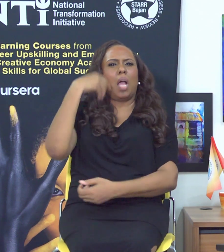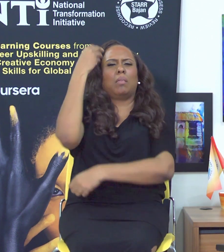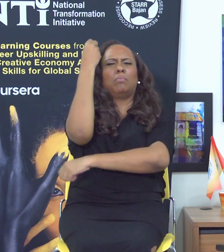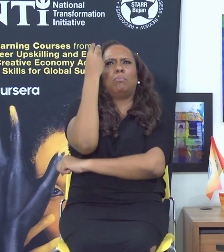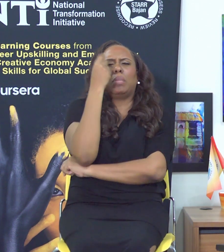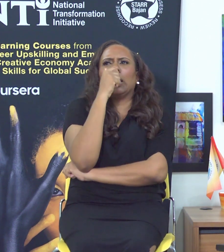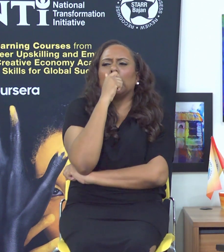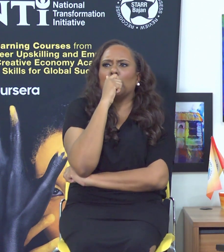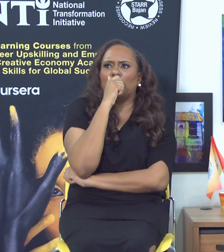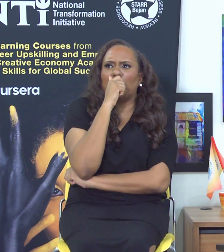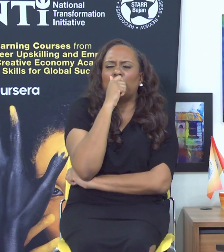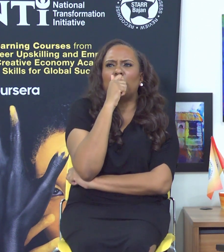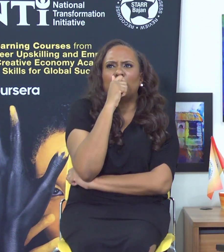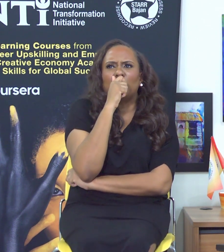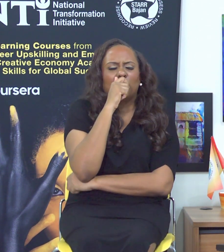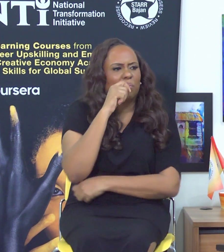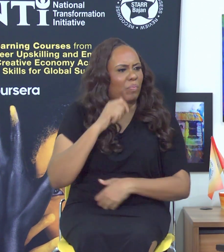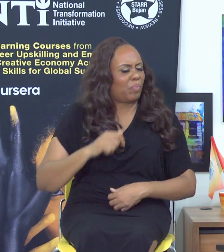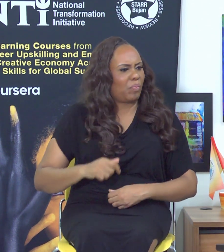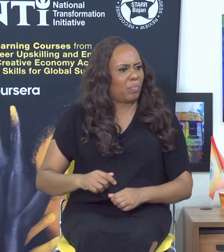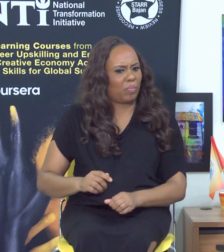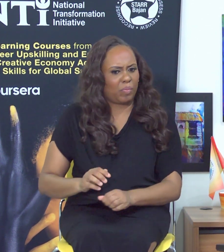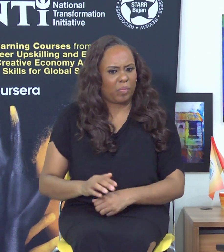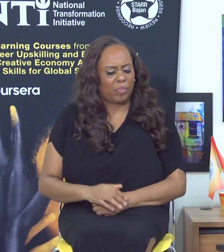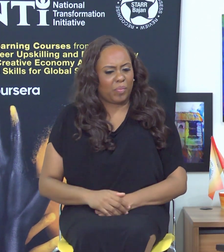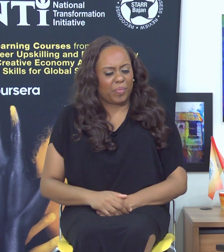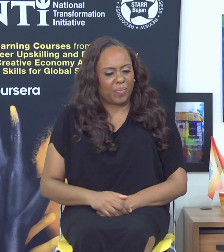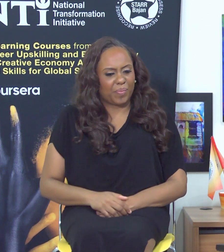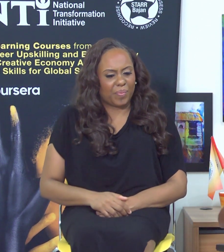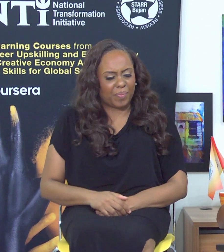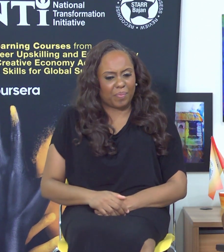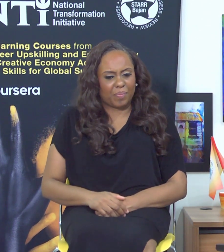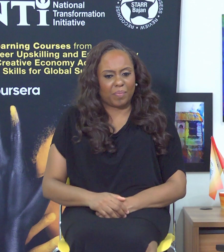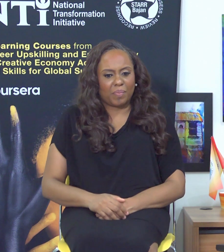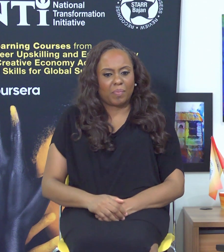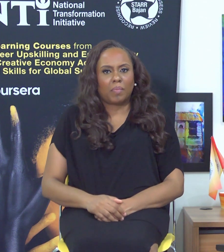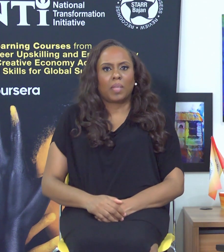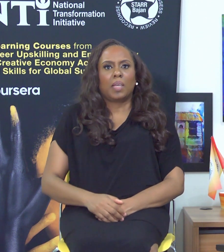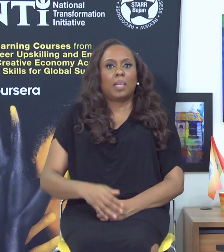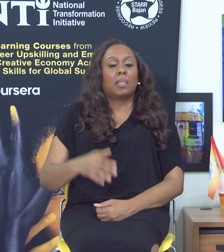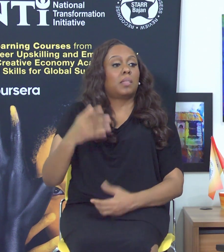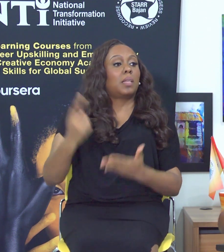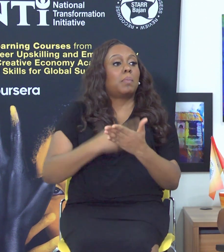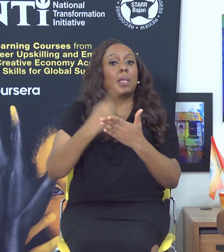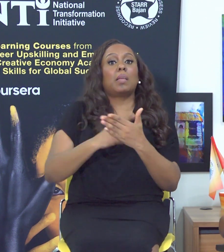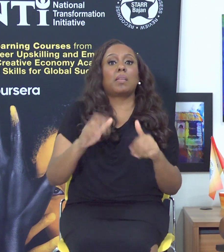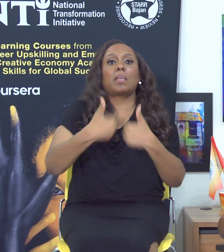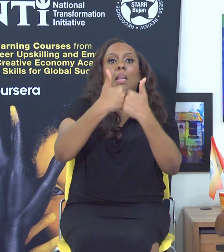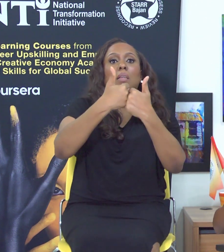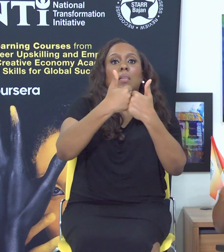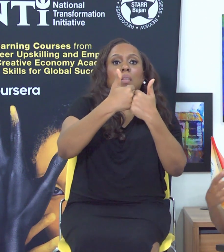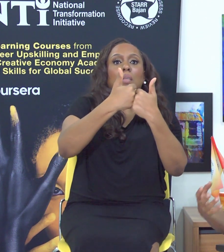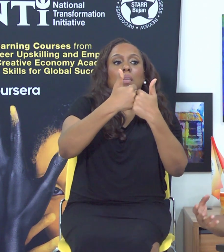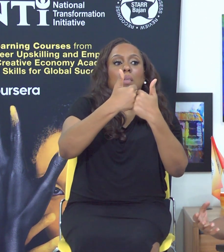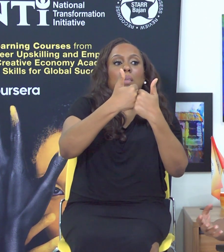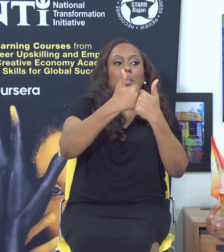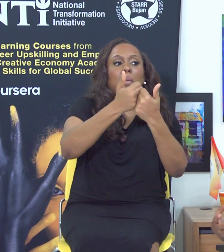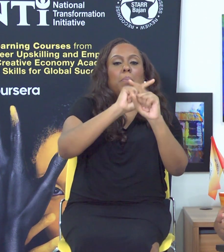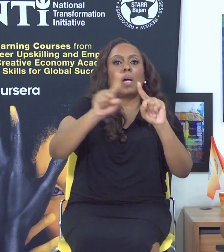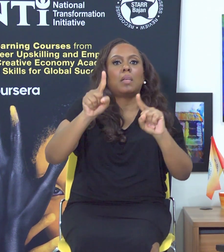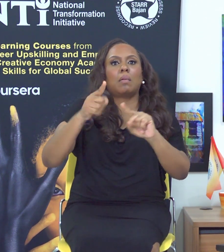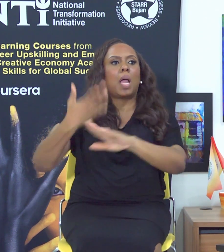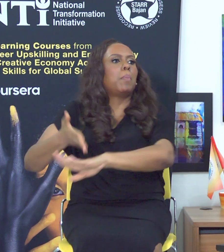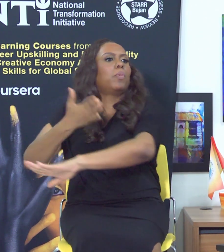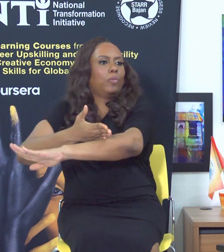idea that our challenges in life improve us because they make us more